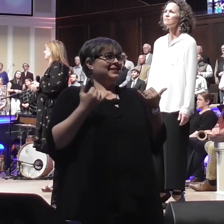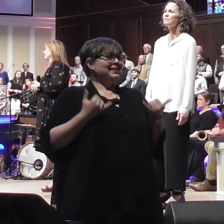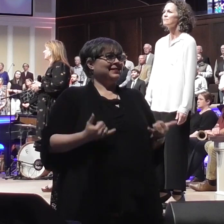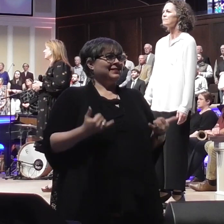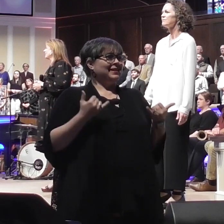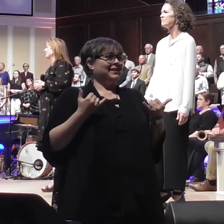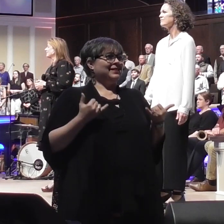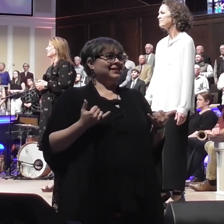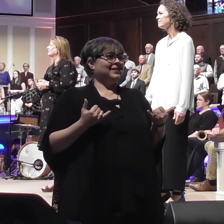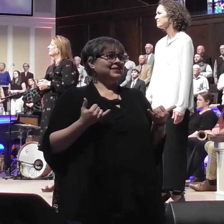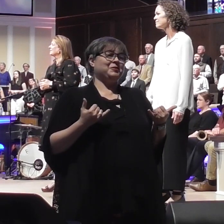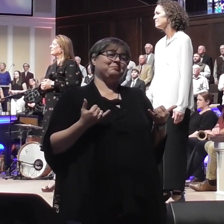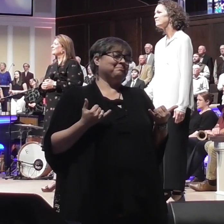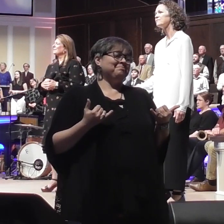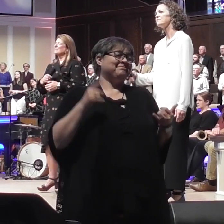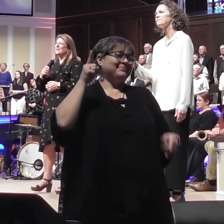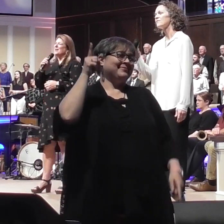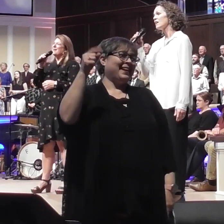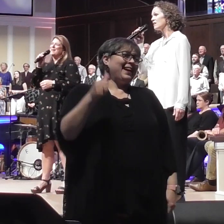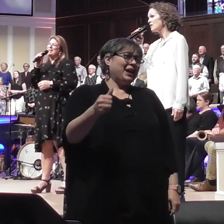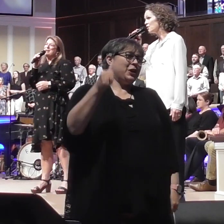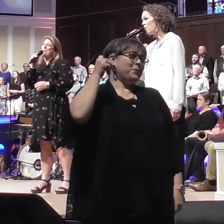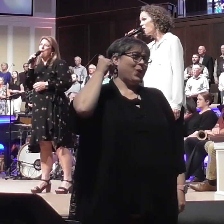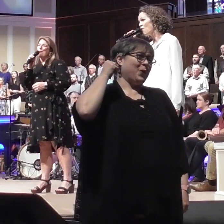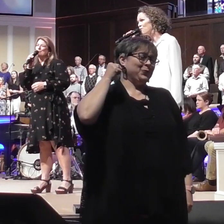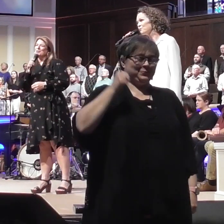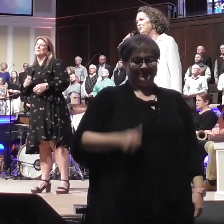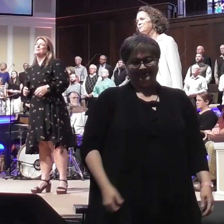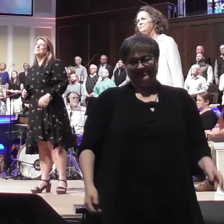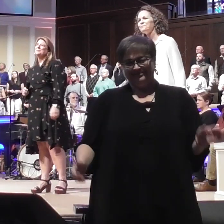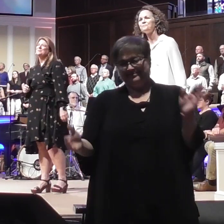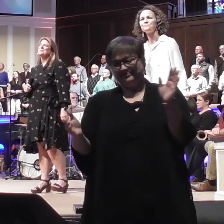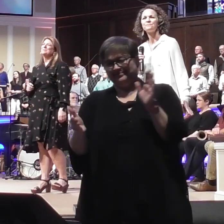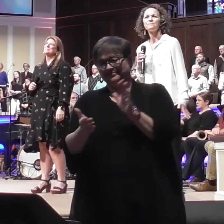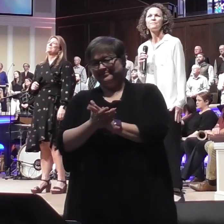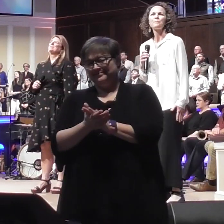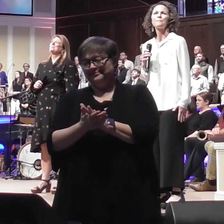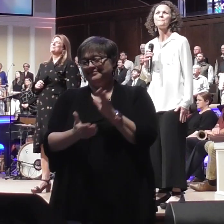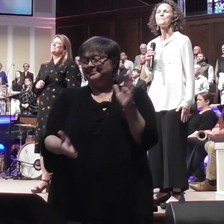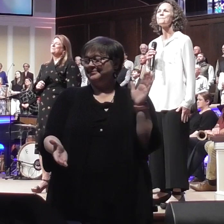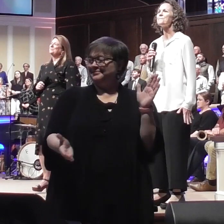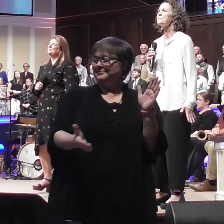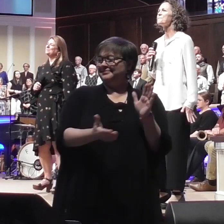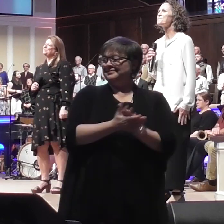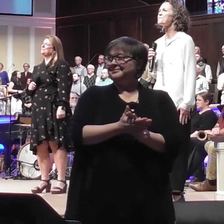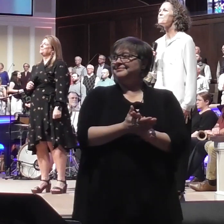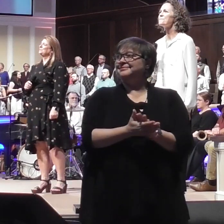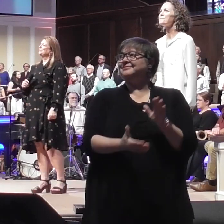He won't.